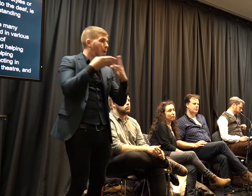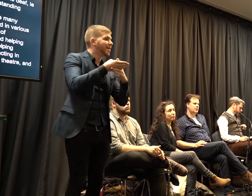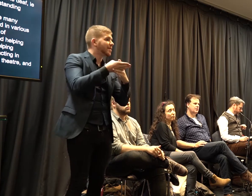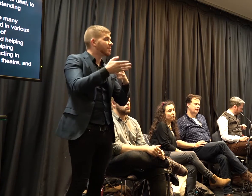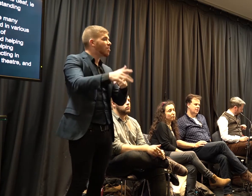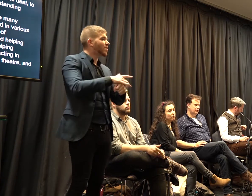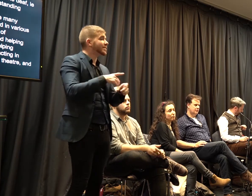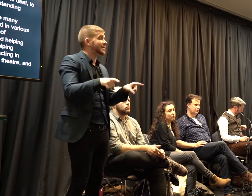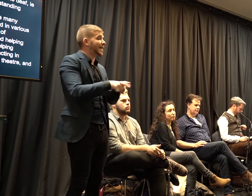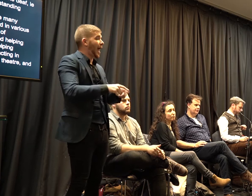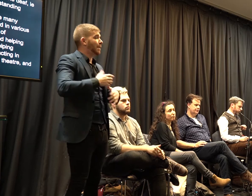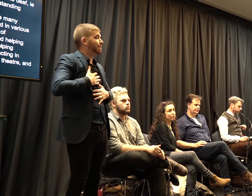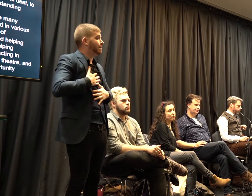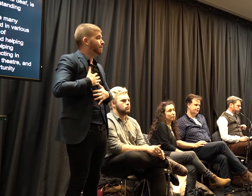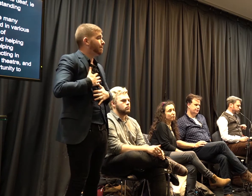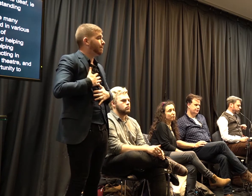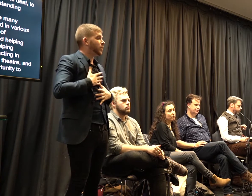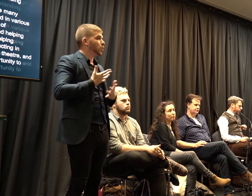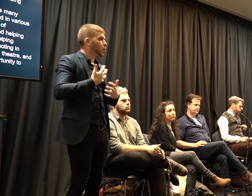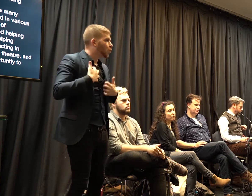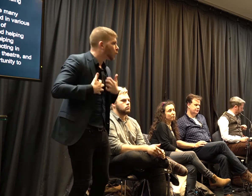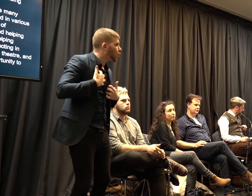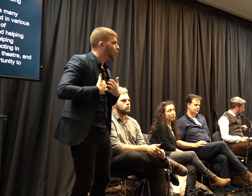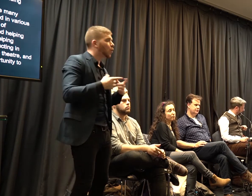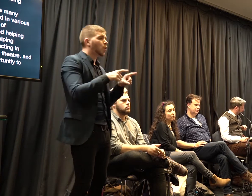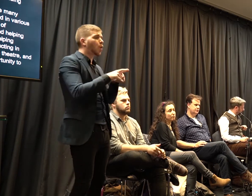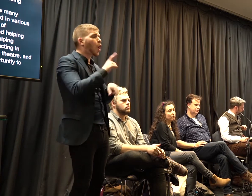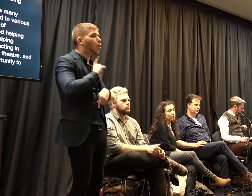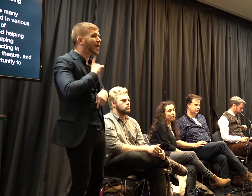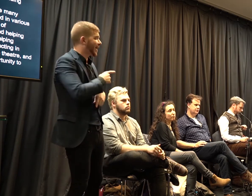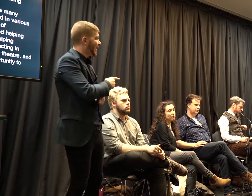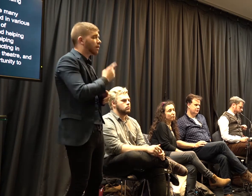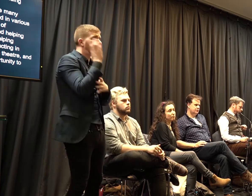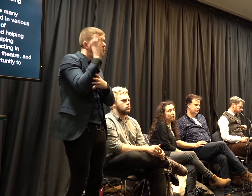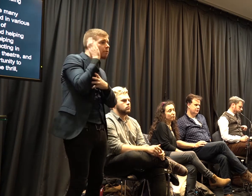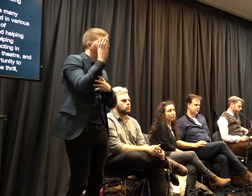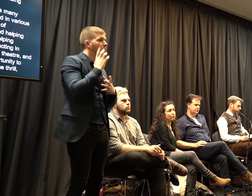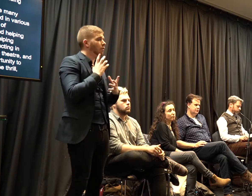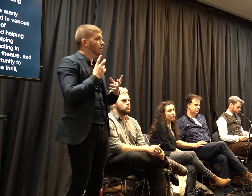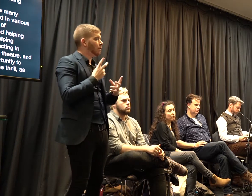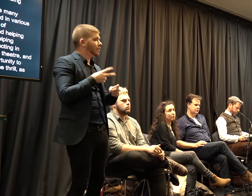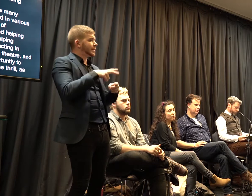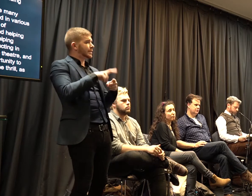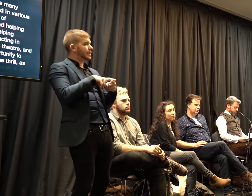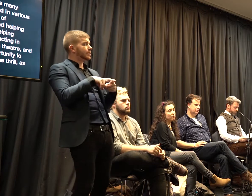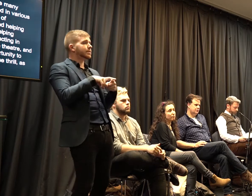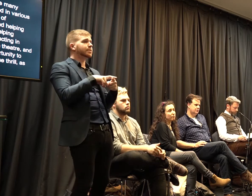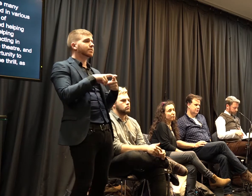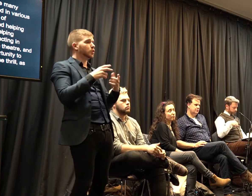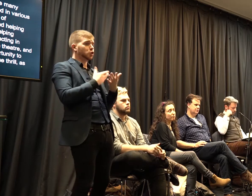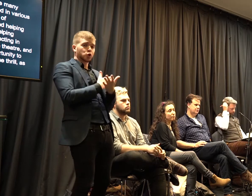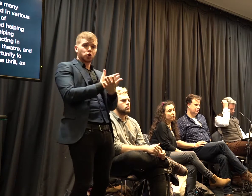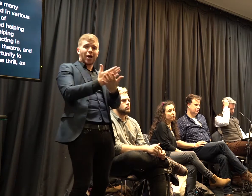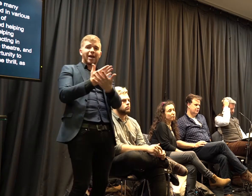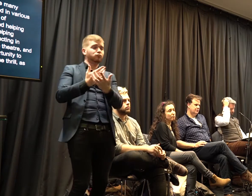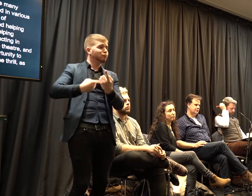experience the same thing, to experience the thrill, as Louis was talking about really, of sitting in a darkened room, sharing the